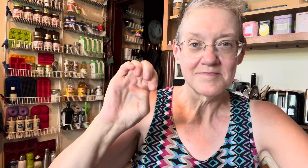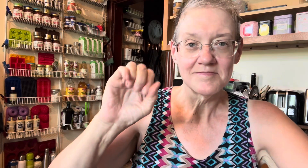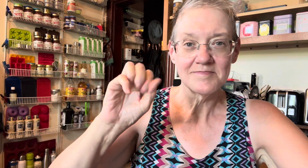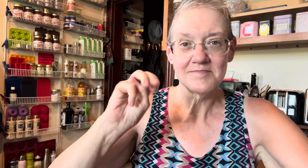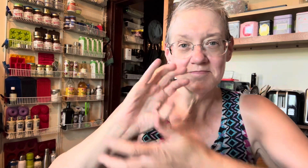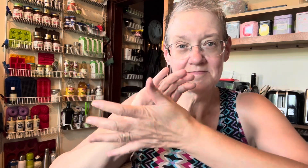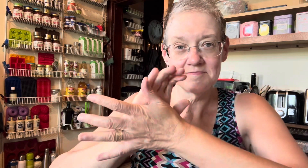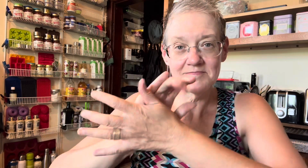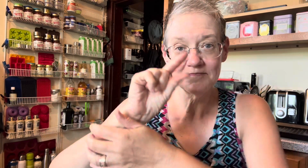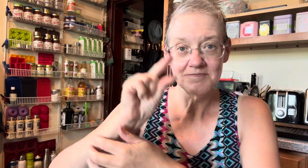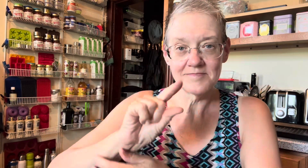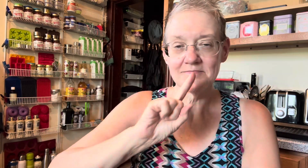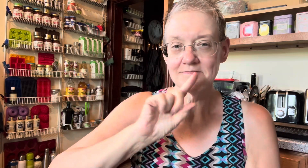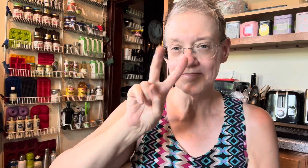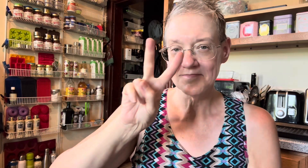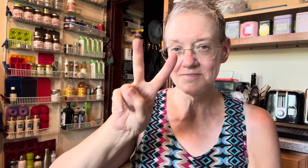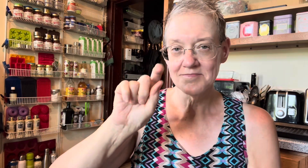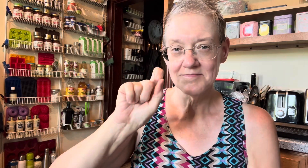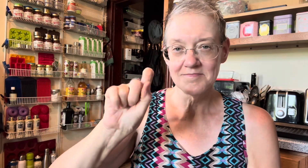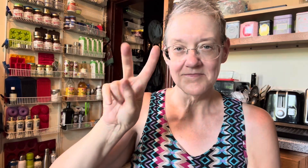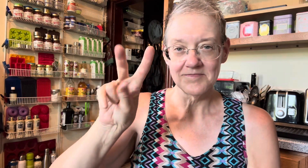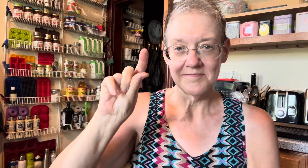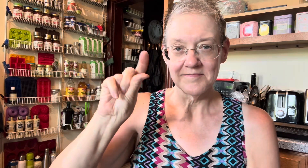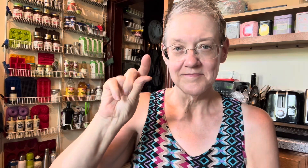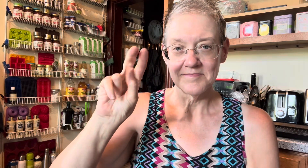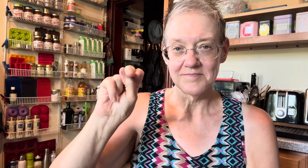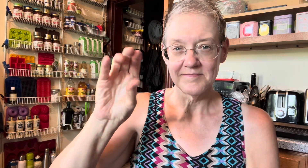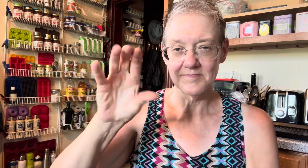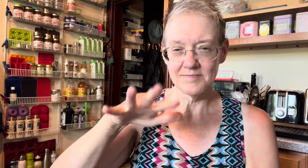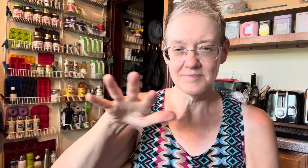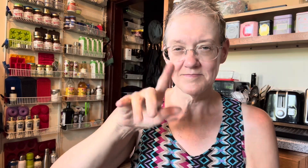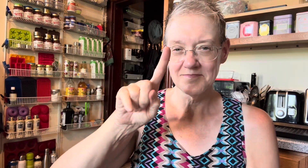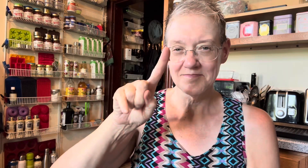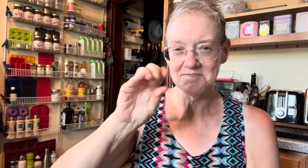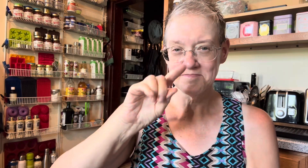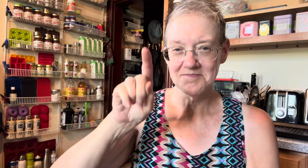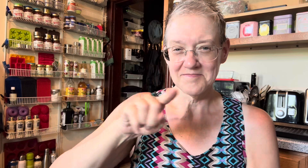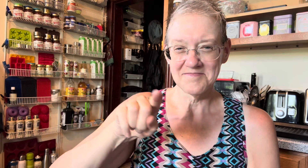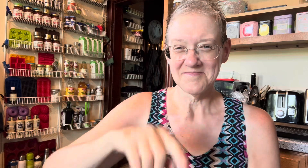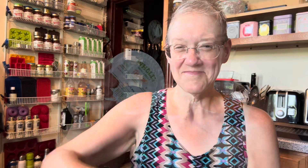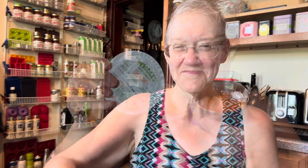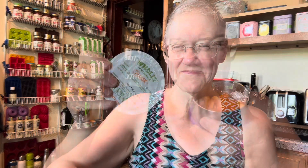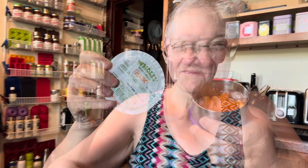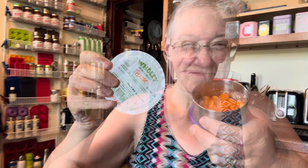The cream cheese is 2.2 grams of net carbs for about 1 ounce.